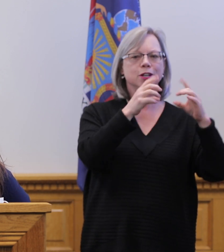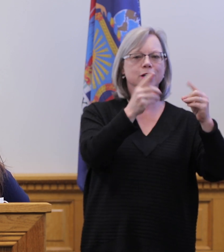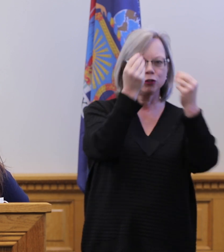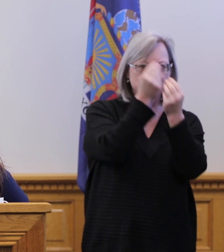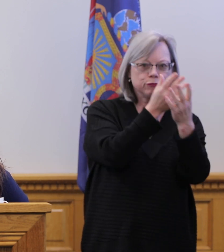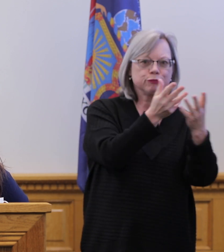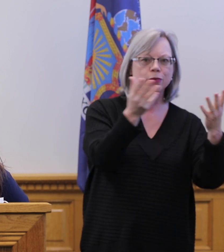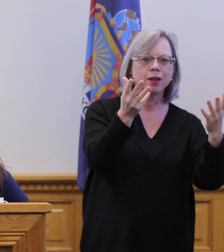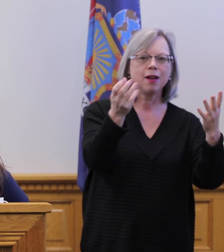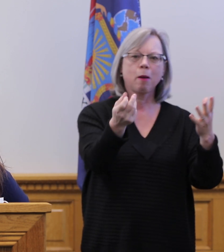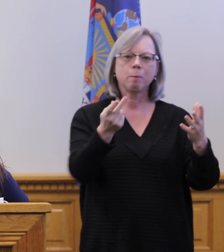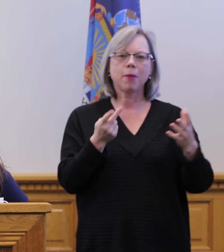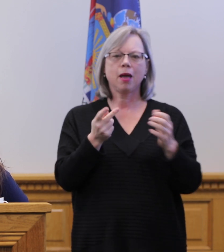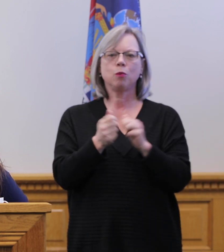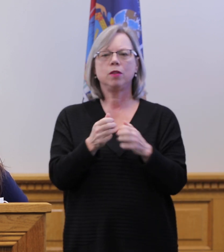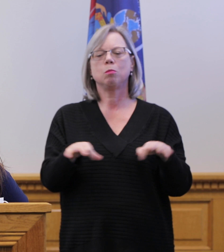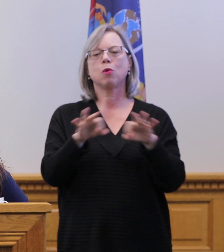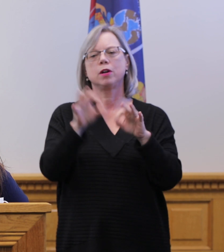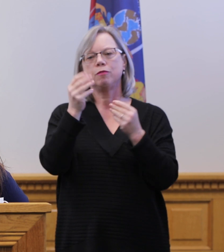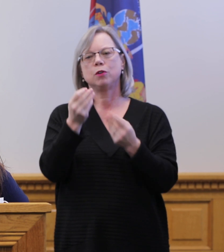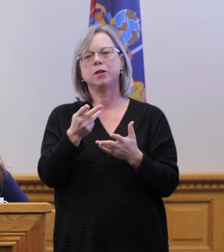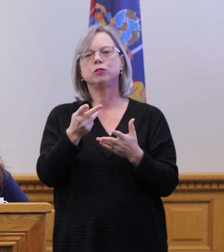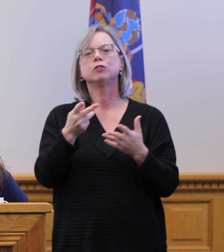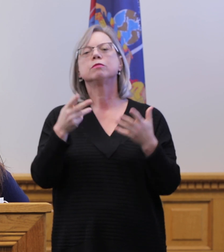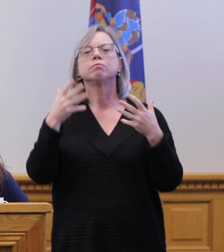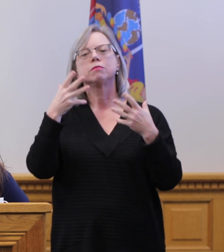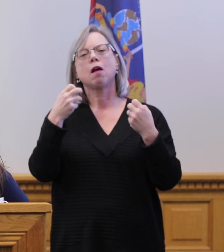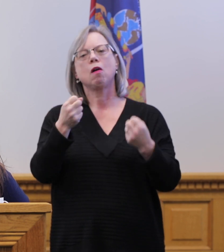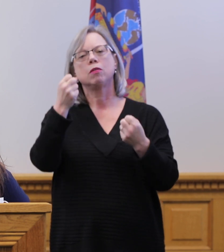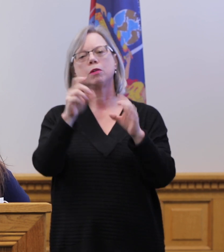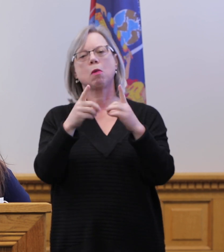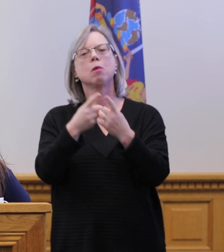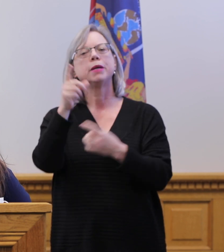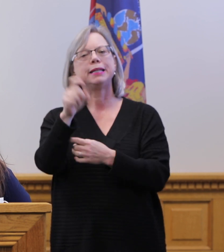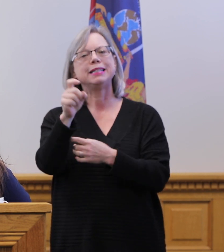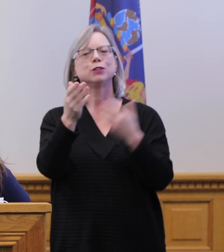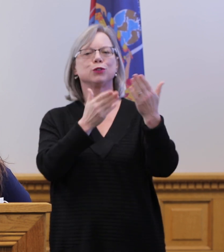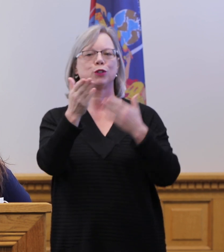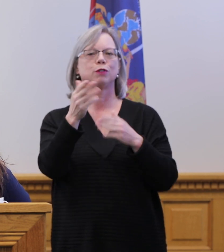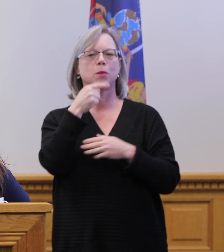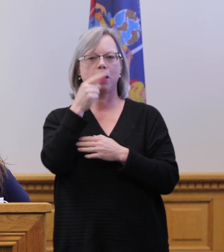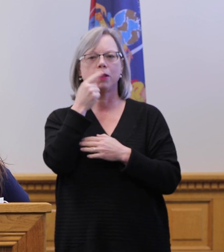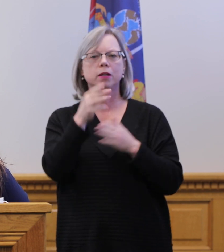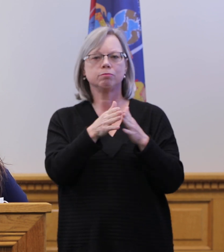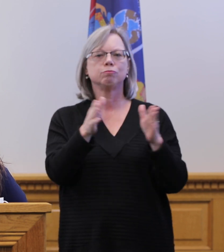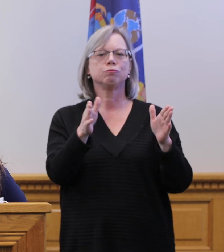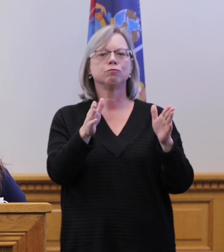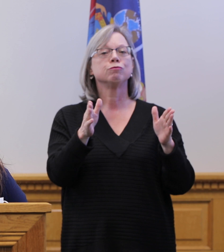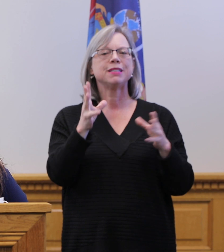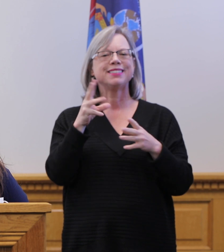return with important information the health department needs to better serve the public. In addition to battling